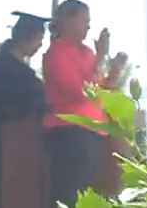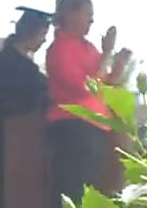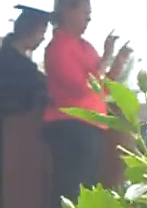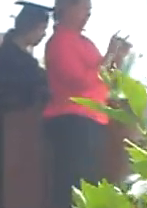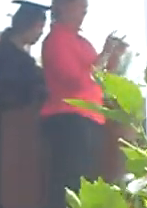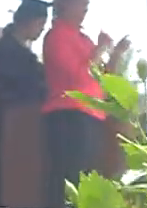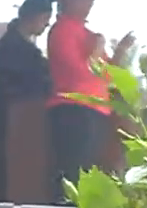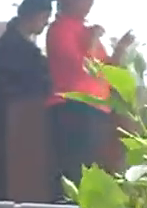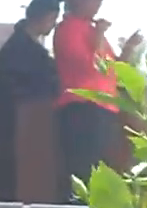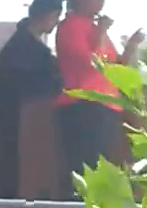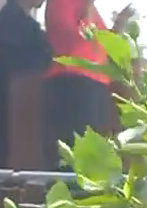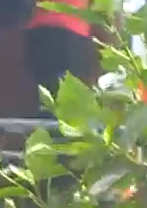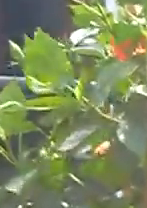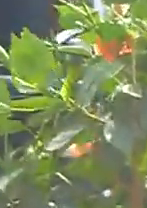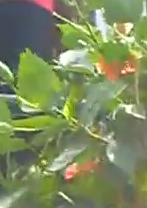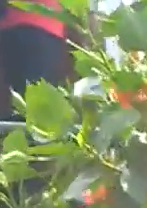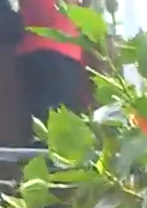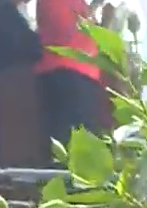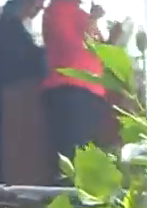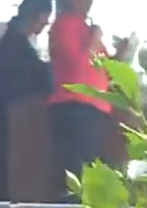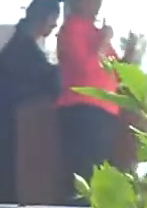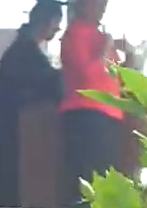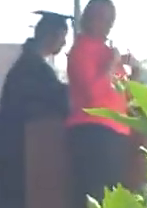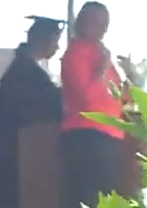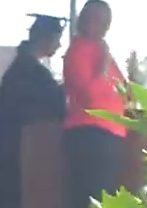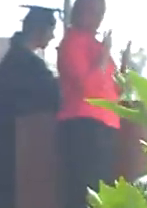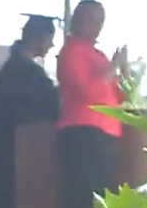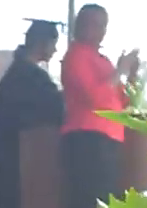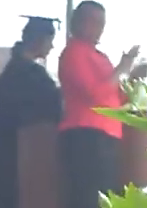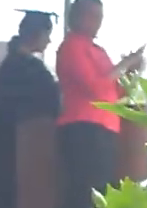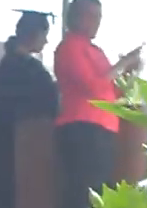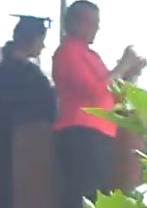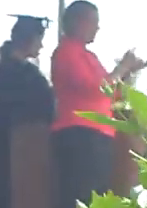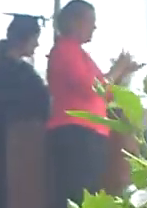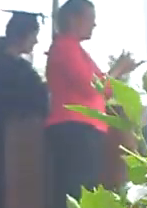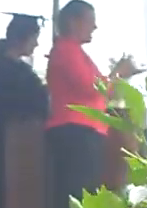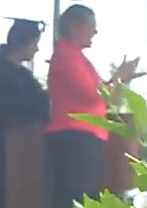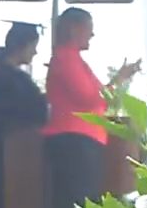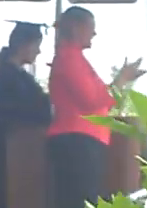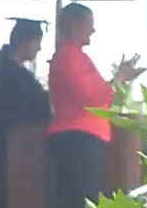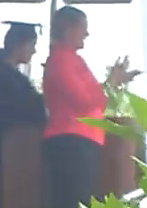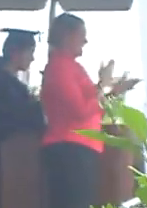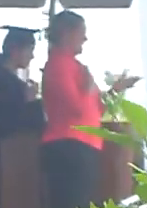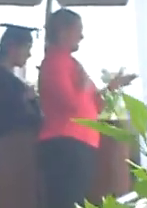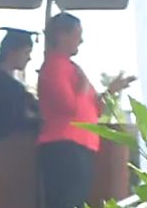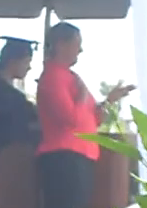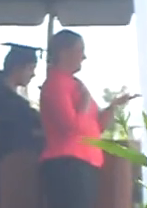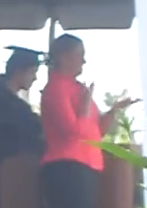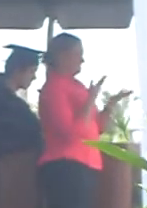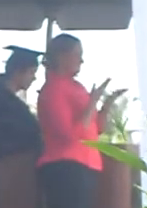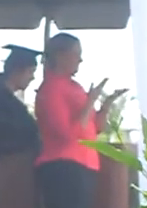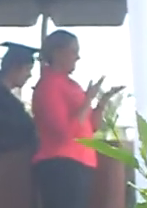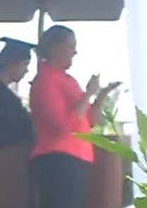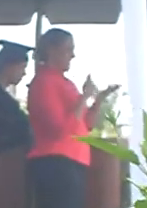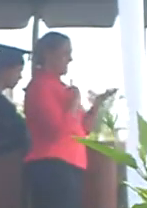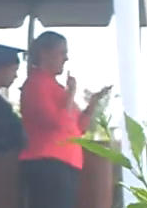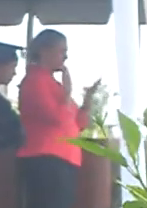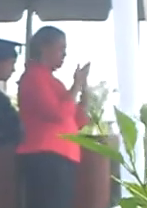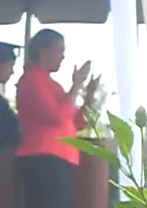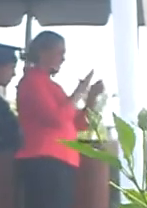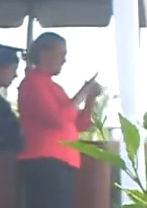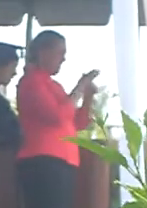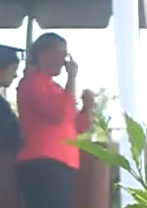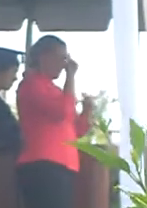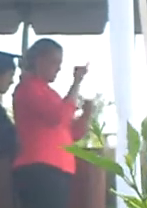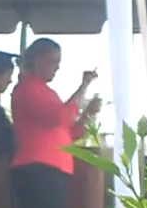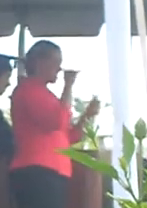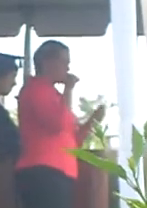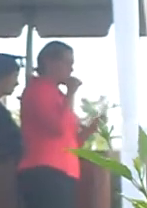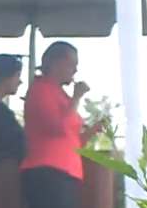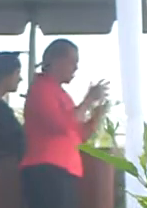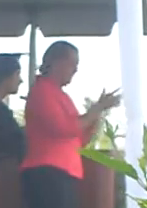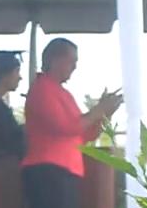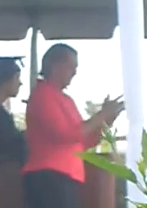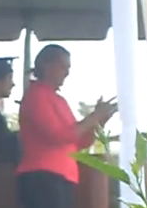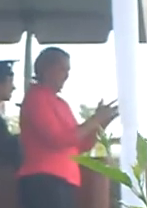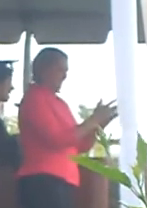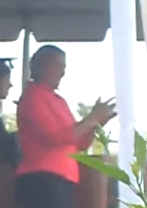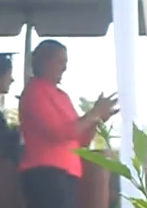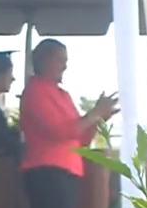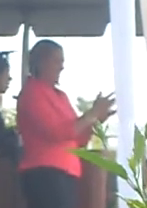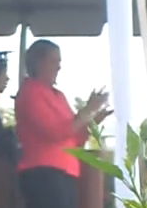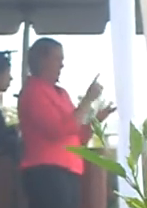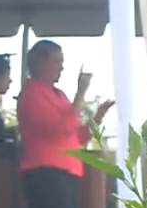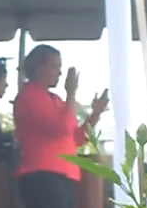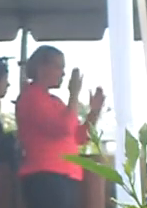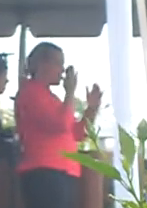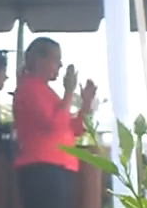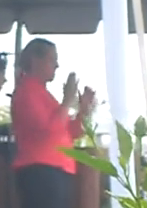I have all the right qualities? Did I get good enough grades? Do my internships mean something? Does a freshman 15, which so slowly escalated to the senior